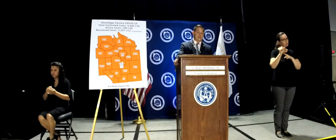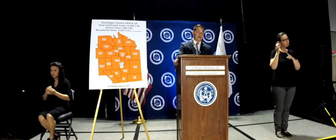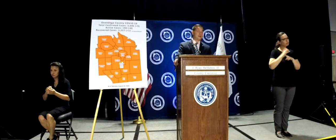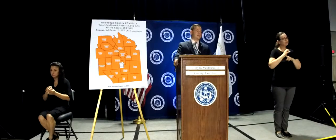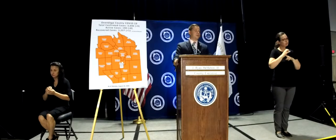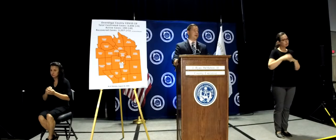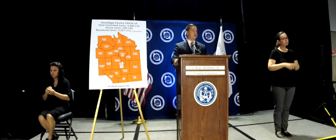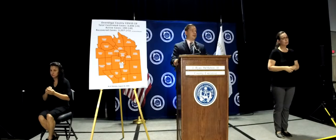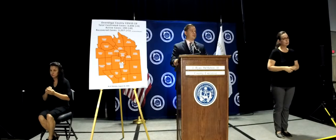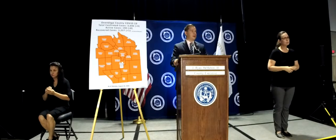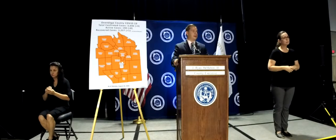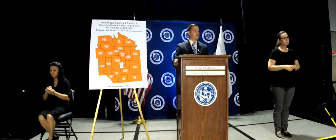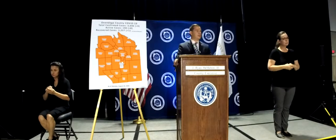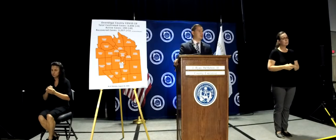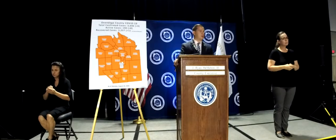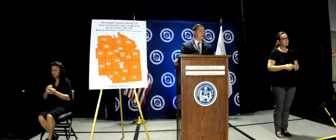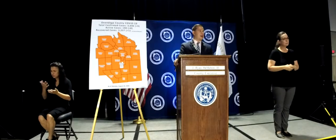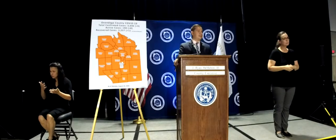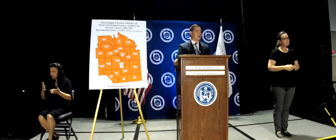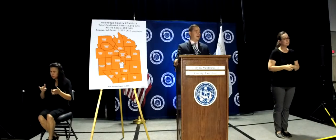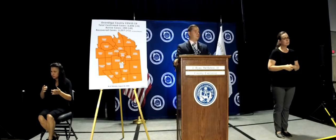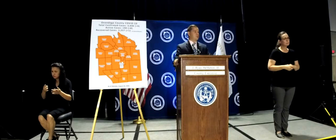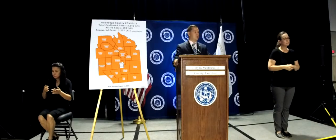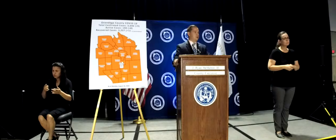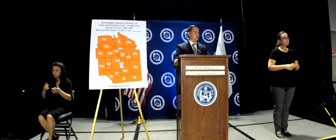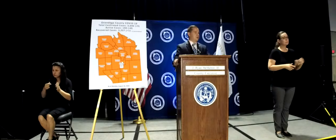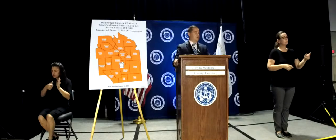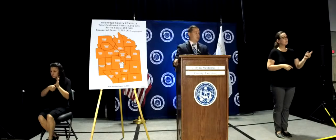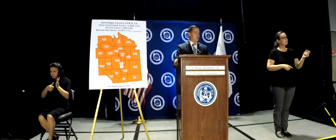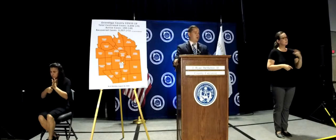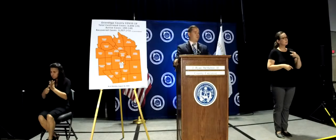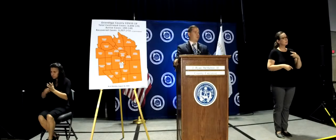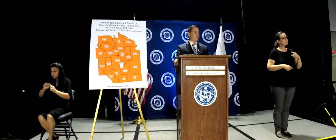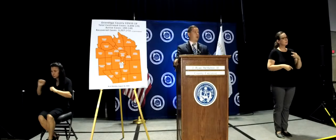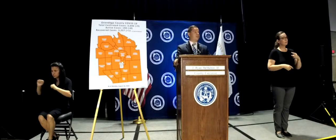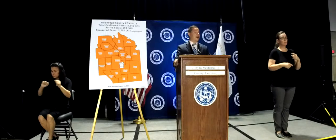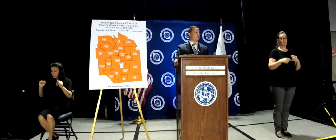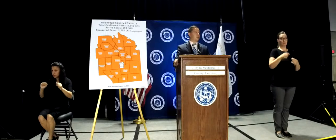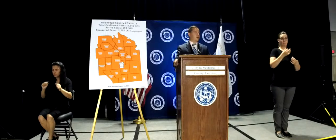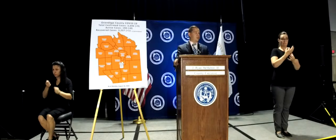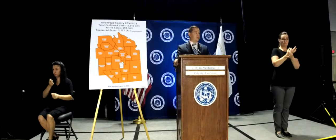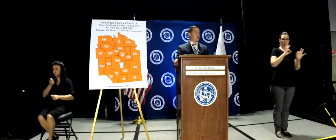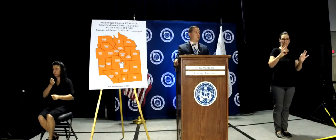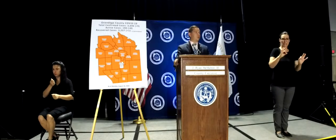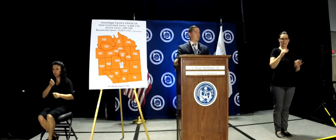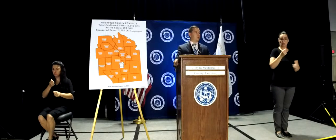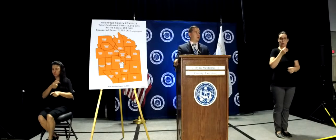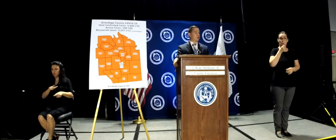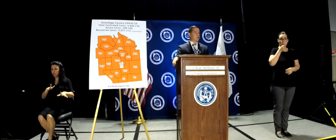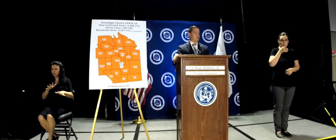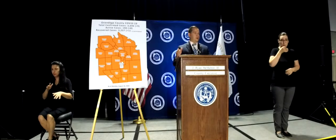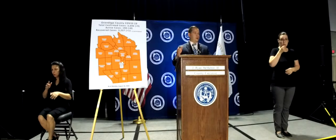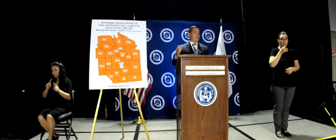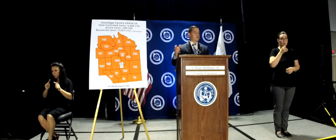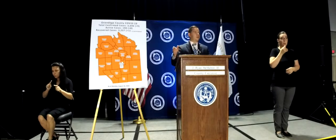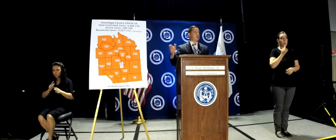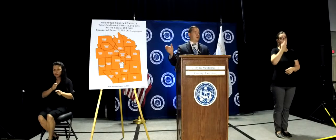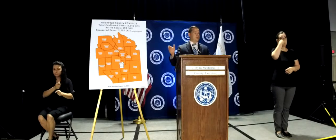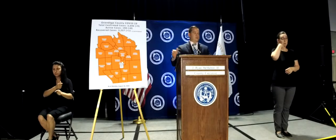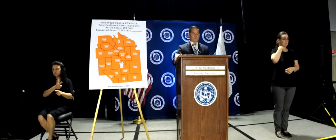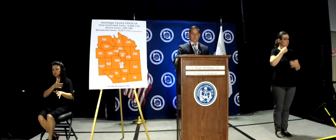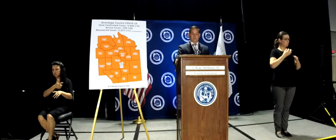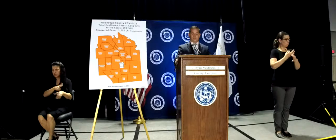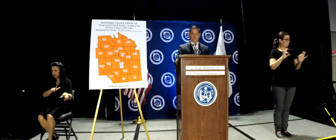testing? tests, yeah, asymptomatic tests diagnostically at times aren't free. We have a doctor there that can go through the various